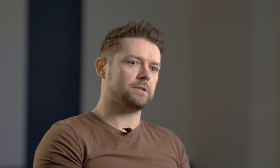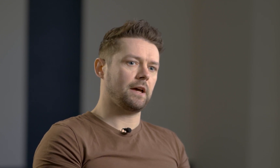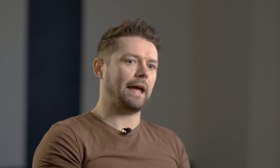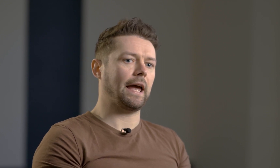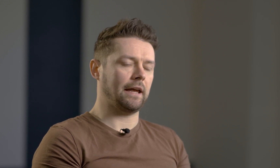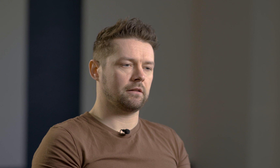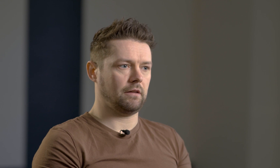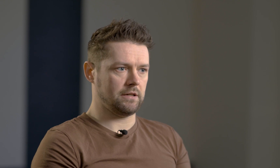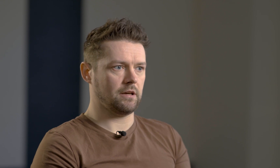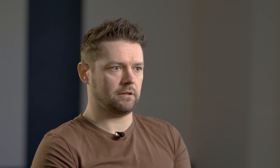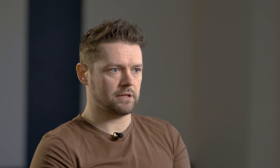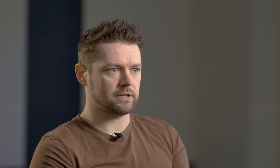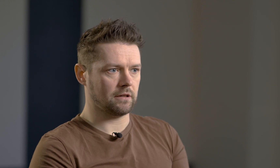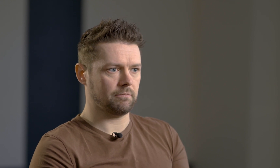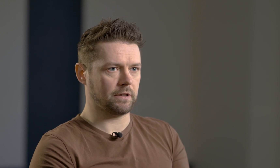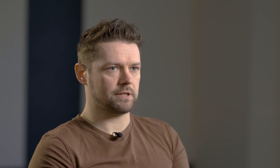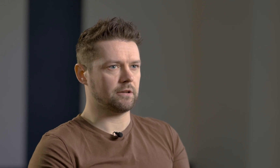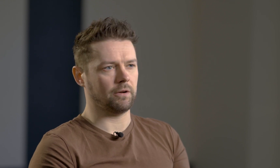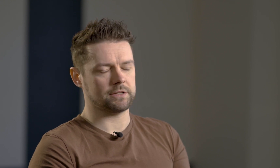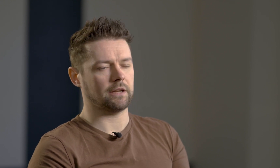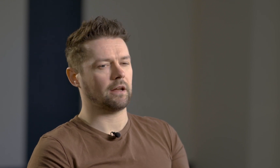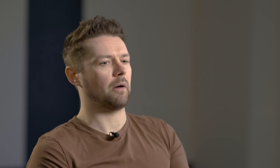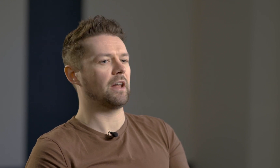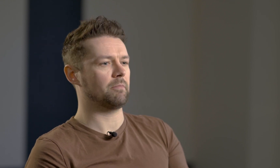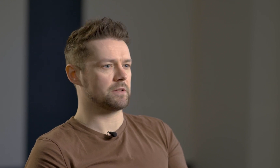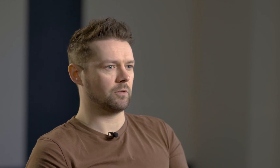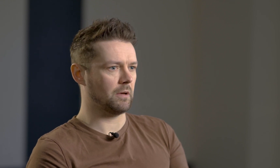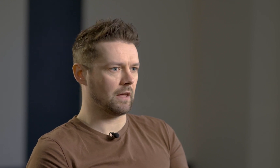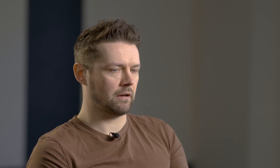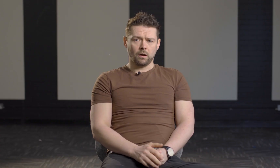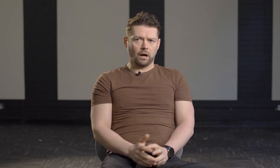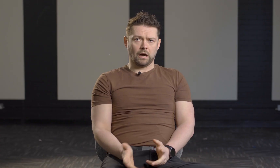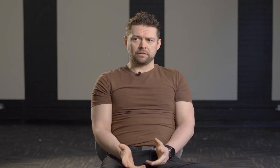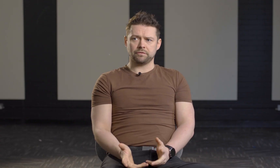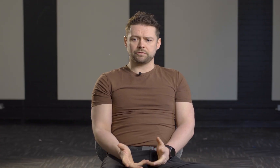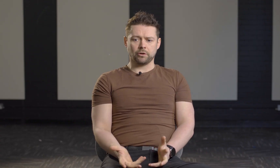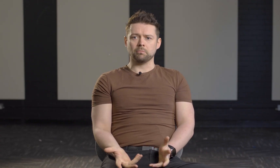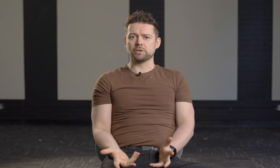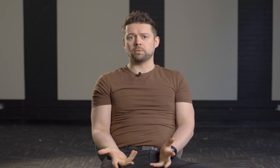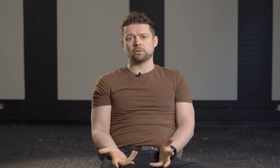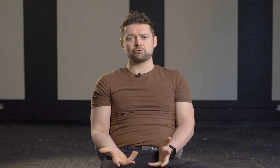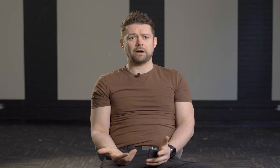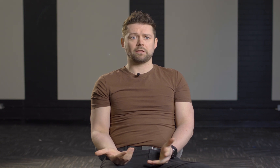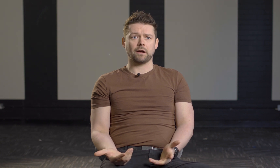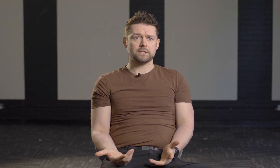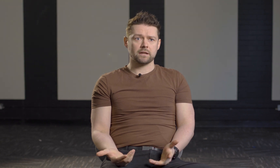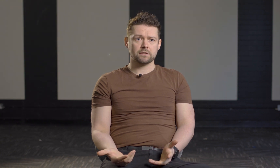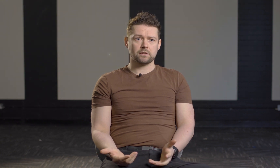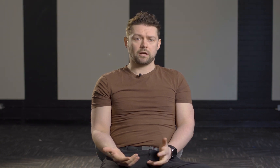interpreter in a certain setting because they don't understand how a deaf person would be there. I've done multiple driving theory tests and